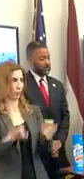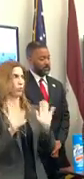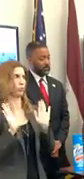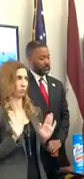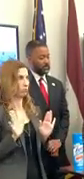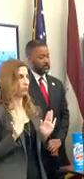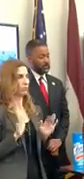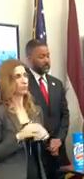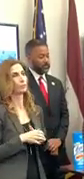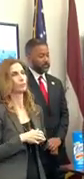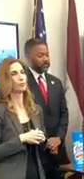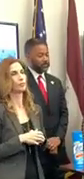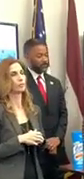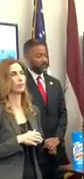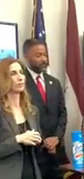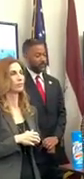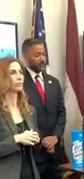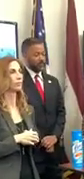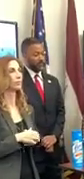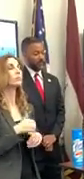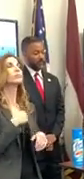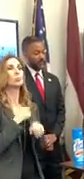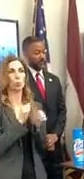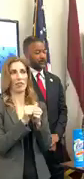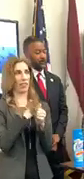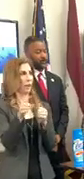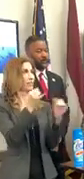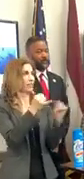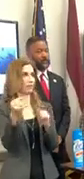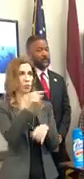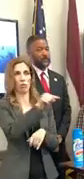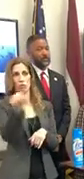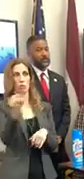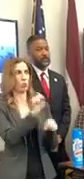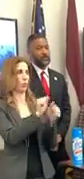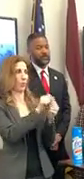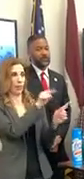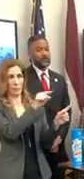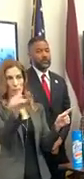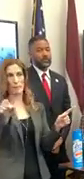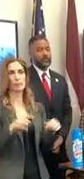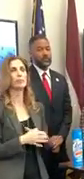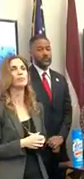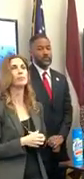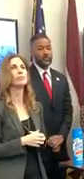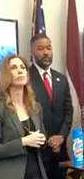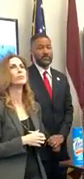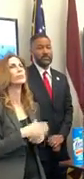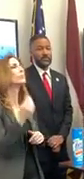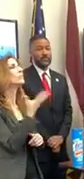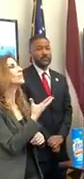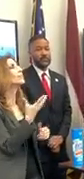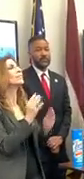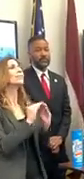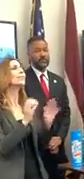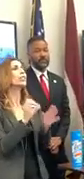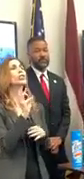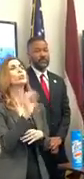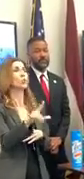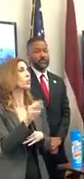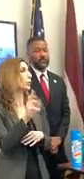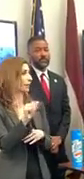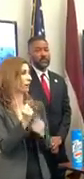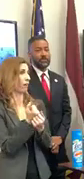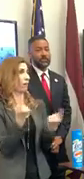and are working with them on an individual basis on that. And on that, as a follow-up, clearly with social media, everybody gets to express an